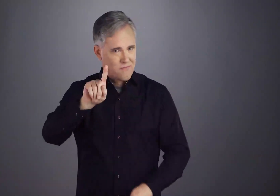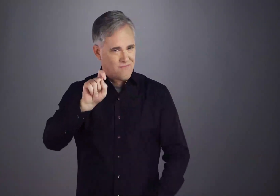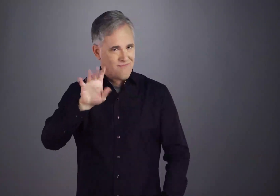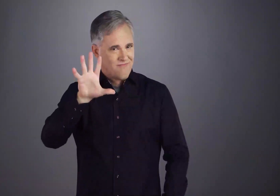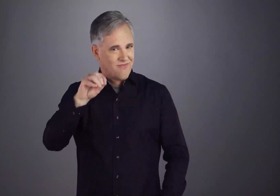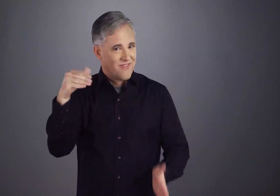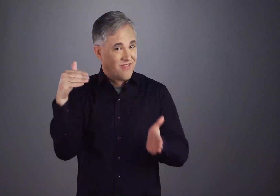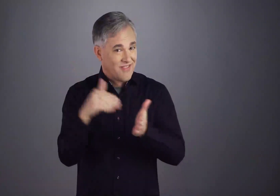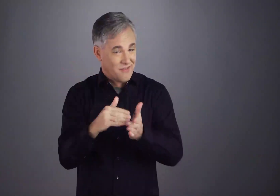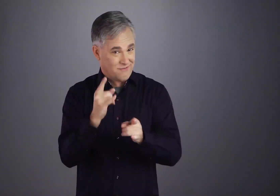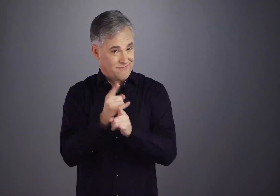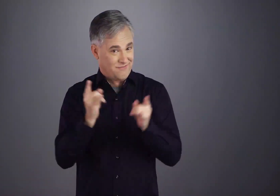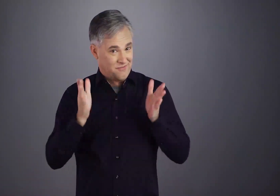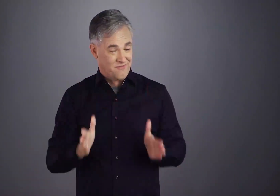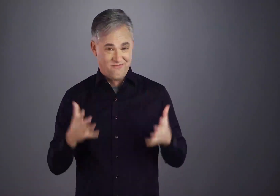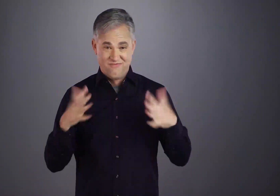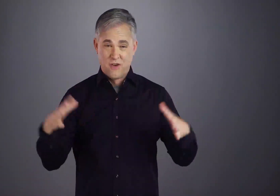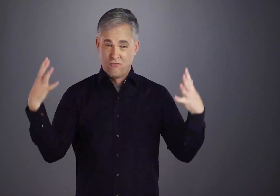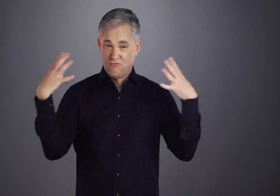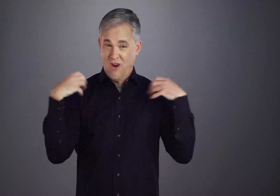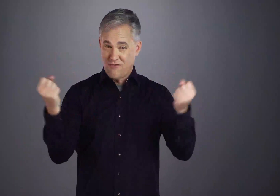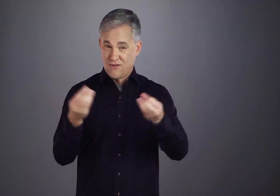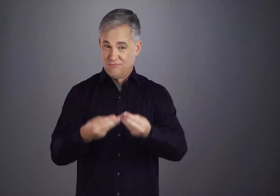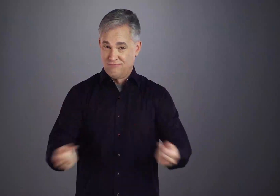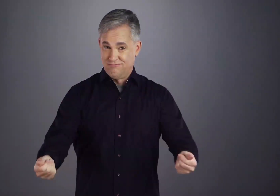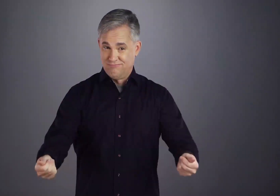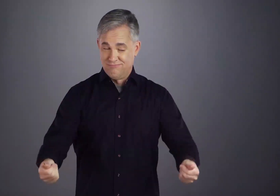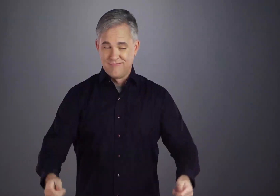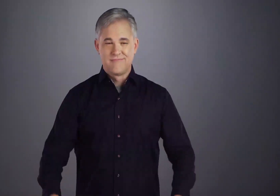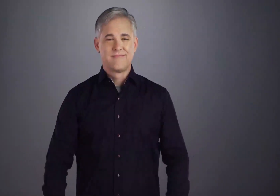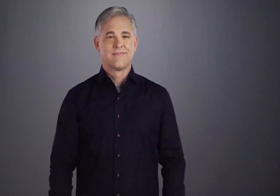above 150,000 recovered alcoholics.